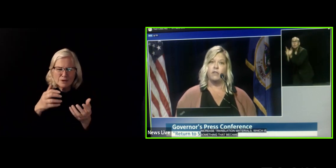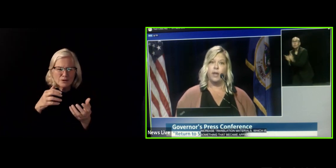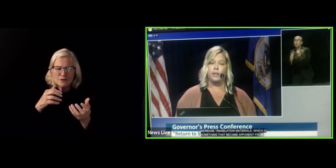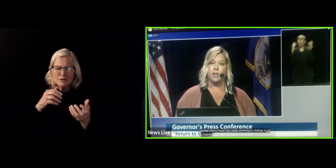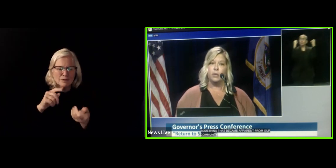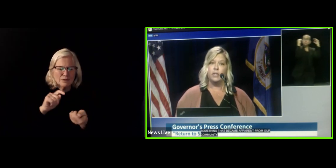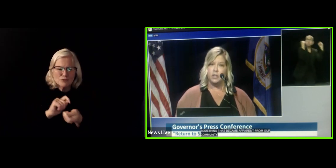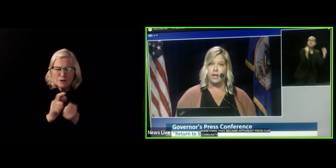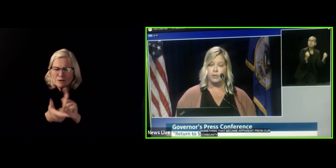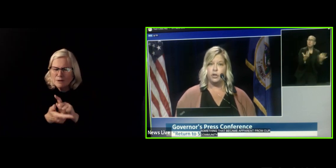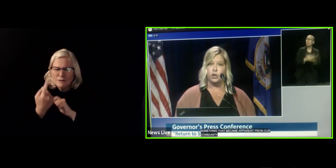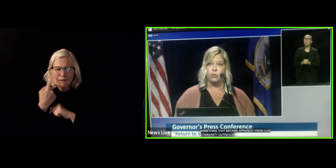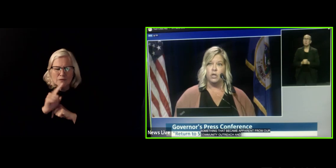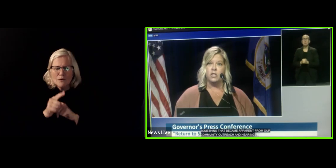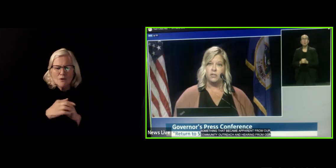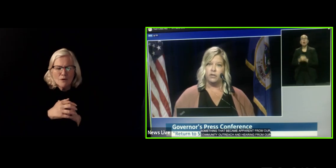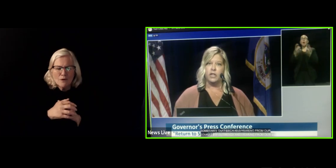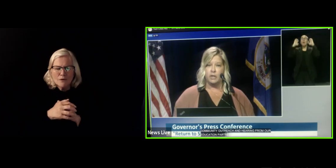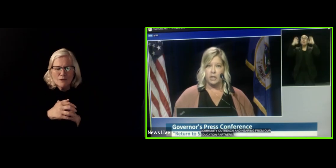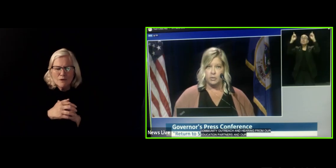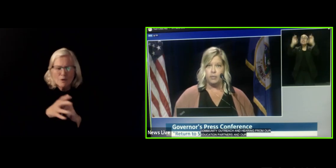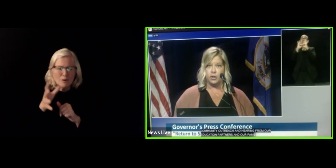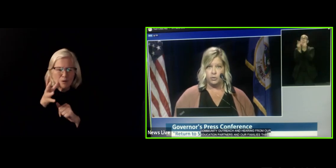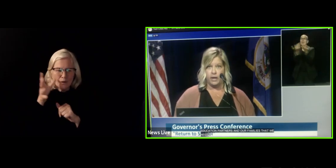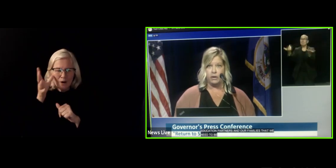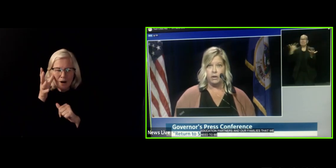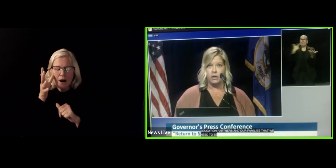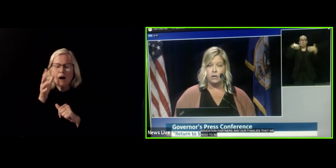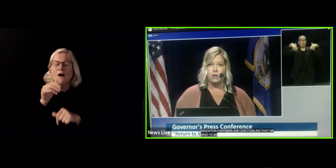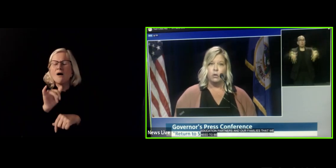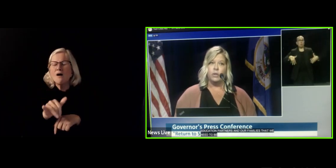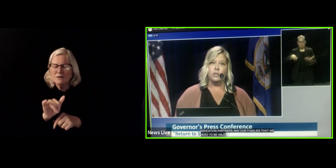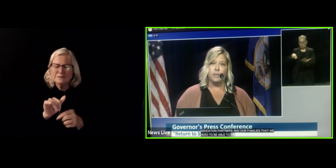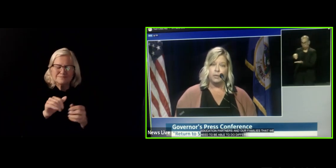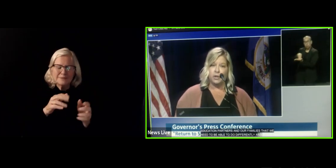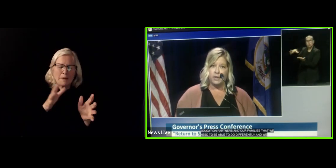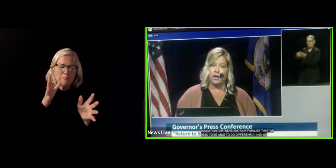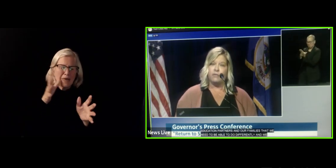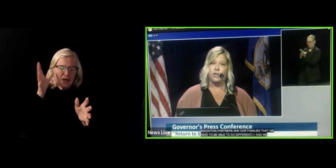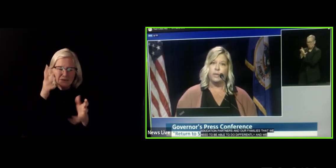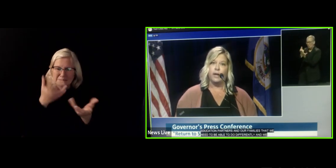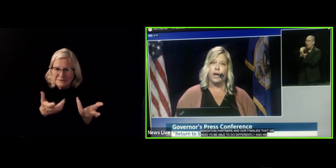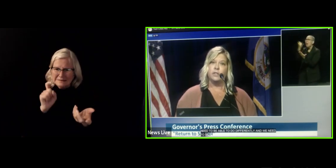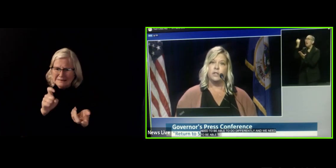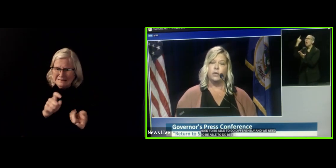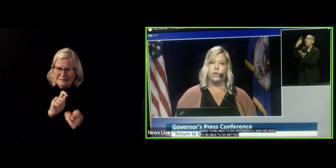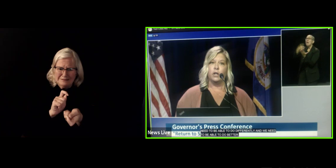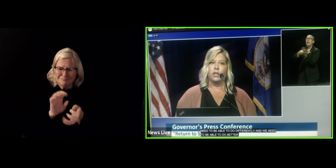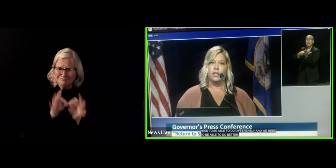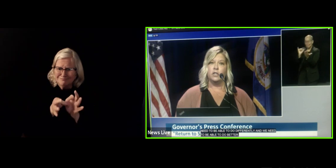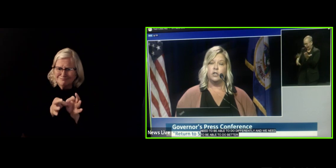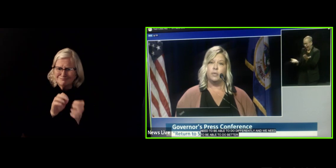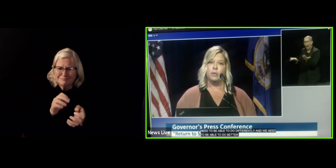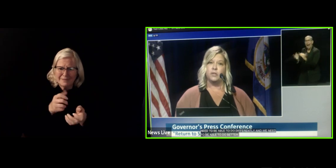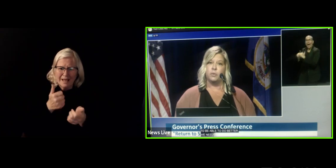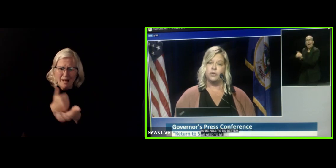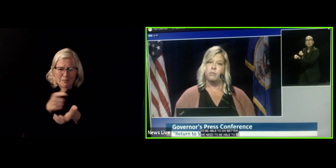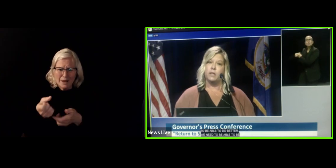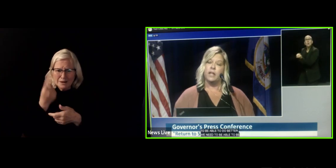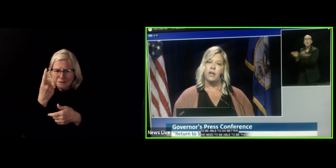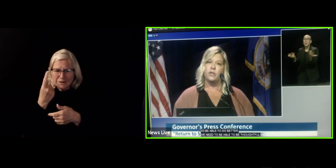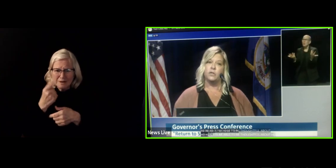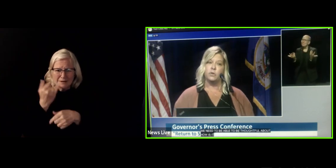and our families that we need to be able to do differently and we need to be able to do better. We need to be able to be thoughtful about how is it that we are going to continue to be able to support